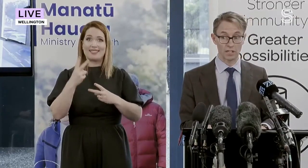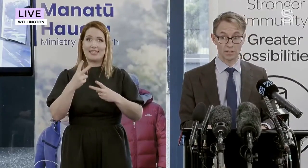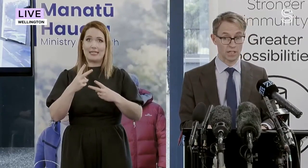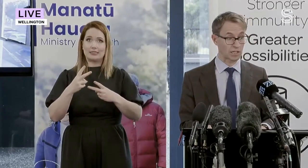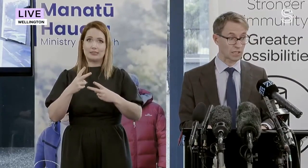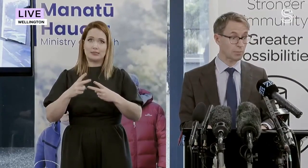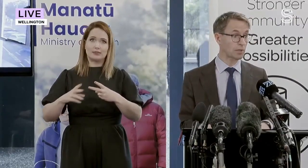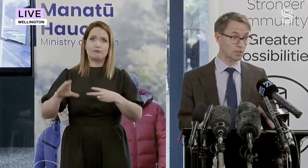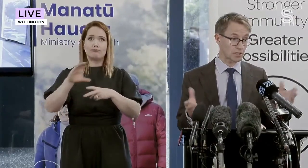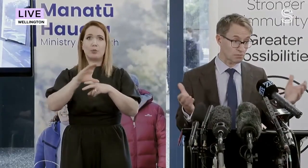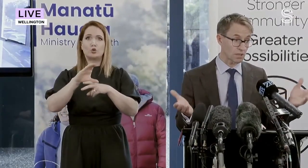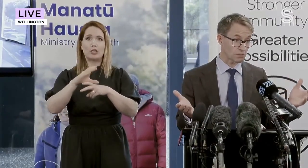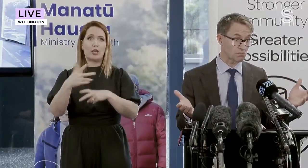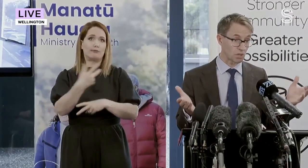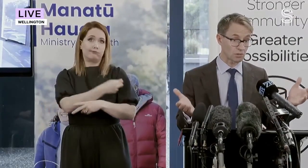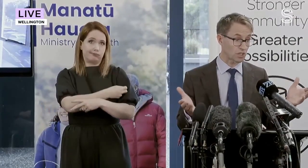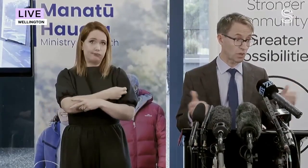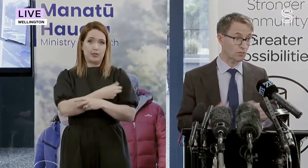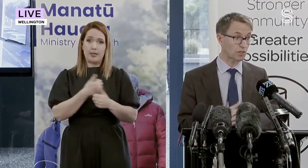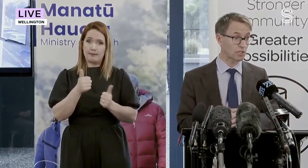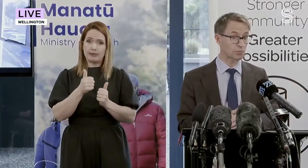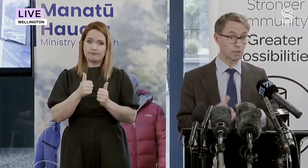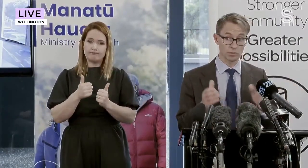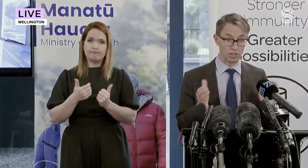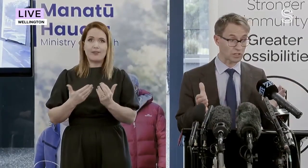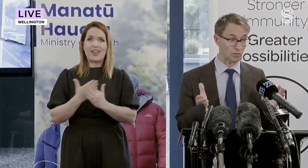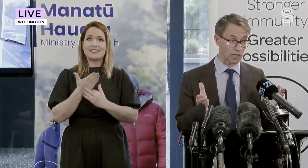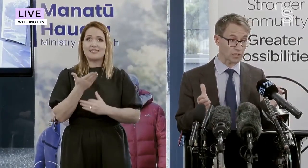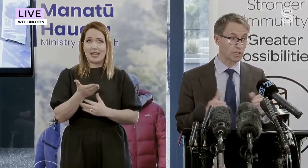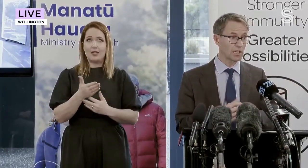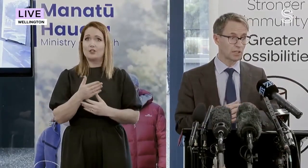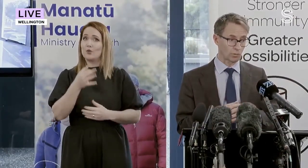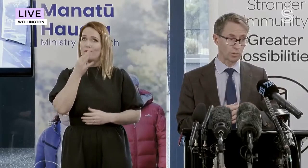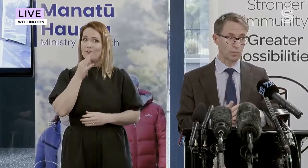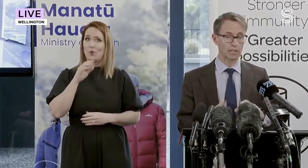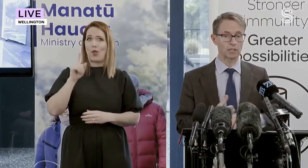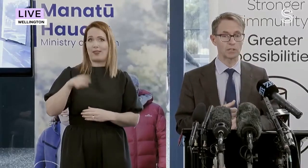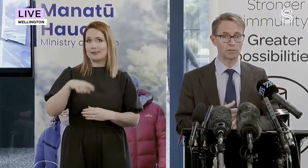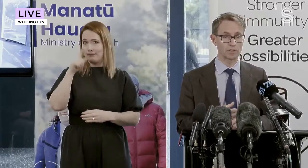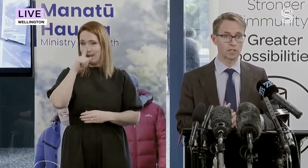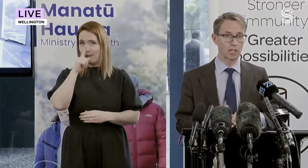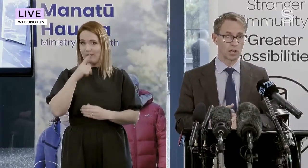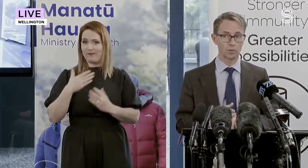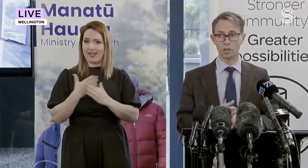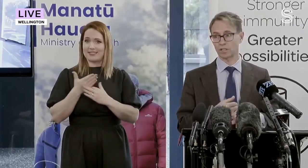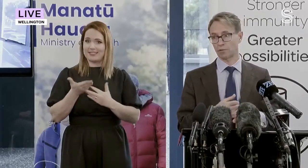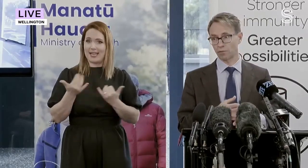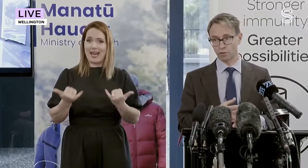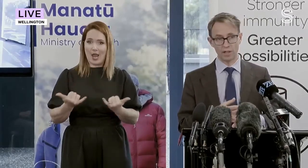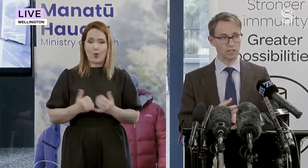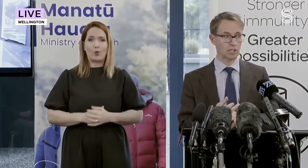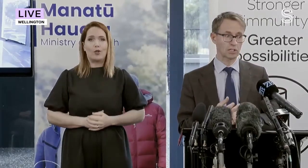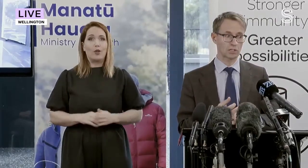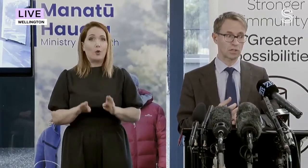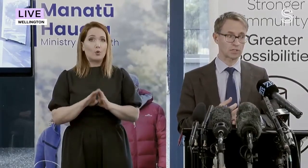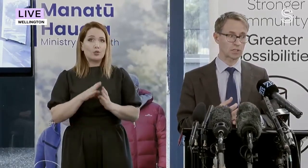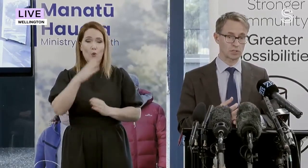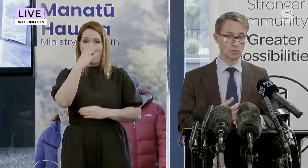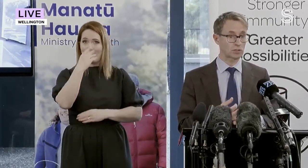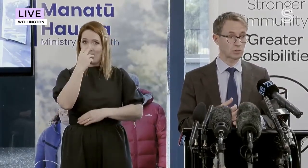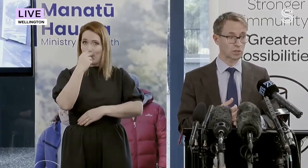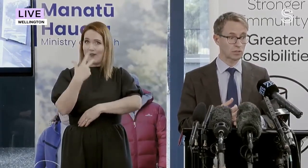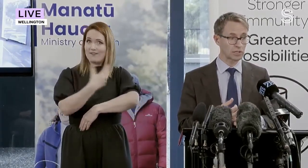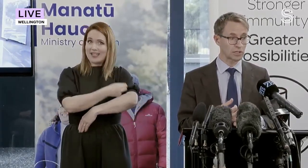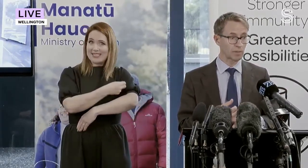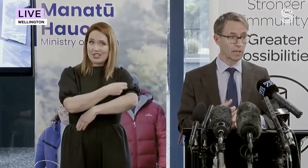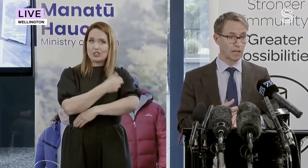have taken it up, and that's several 100,000 people, so that's great. That will be making a difference. Likewise, our flu vaccination rates